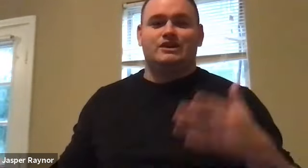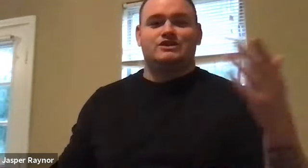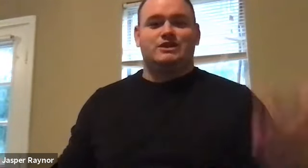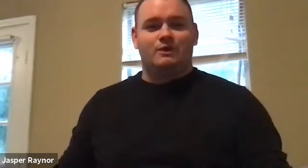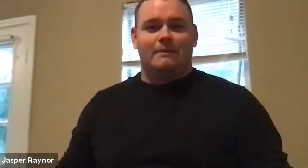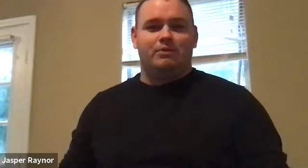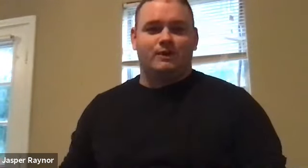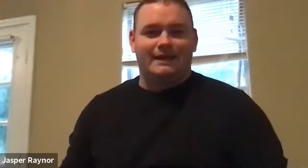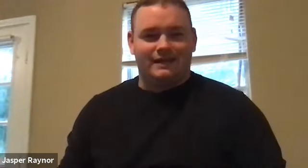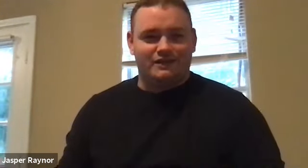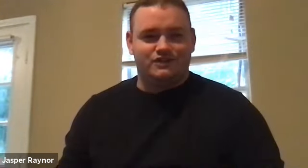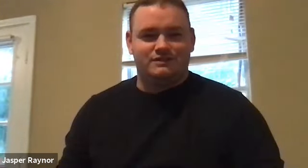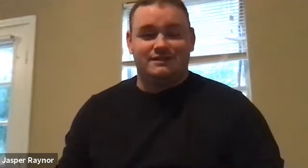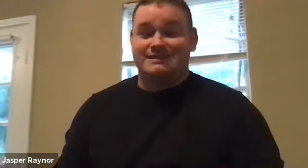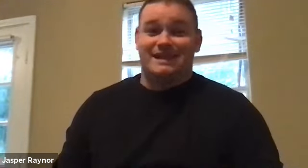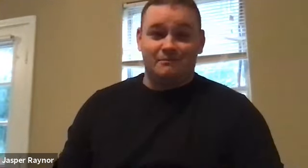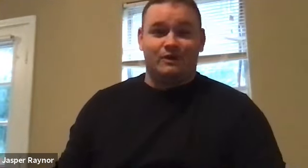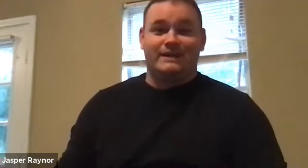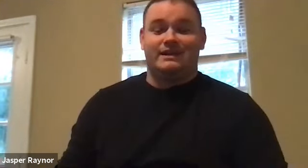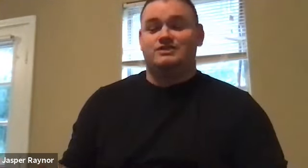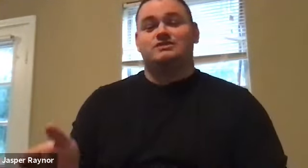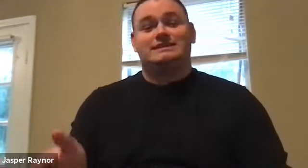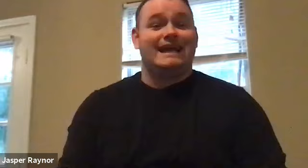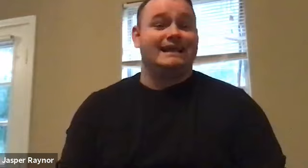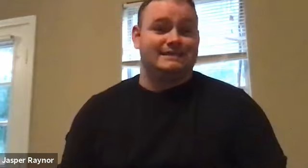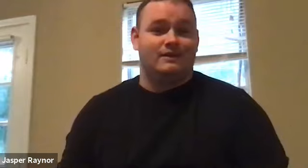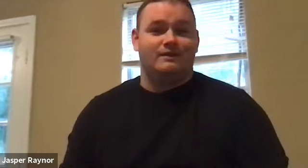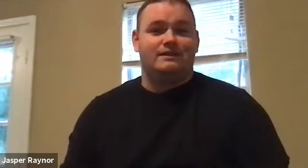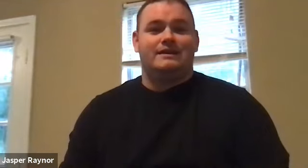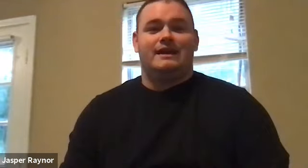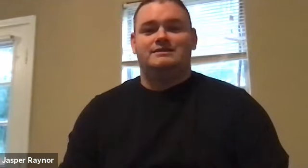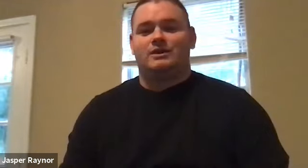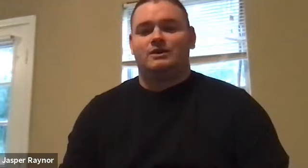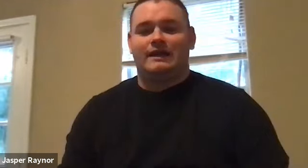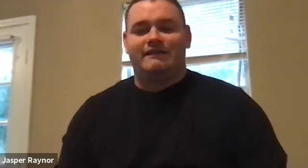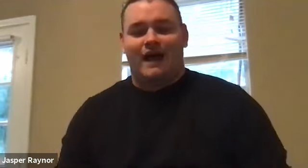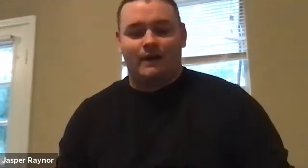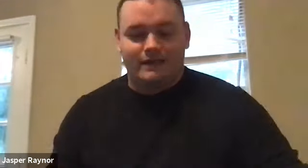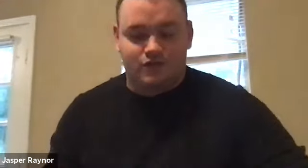looks to you like broken English. It's not broken English, it's ASL. And so like if I would ask